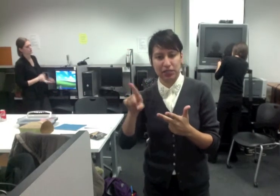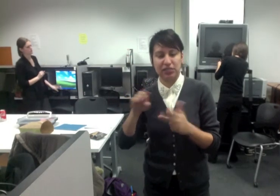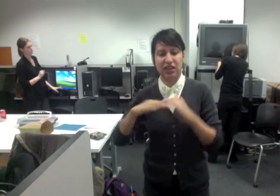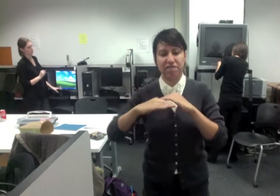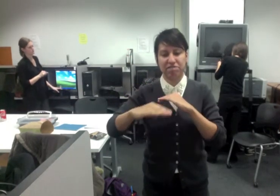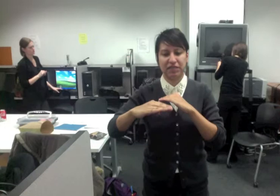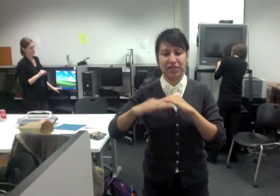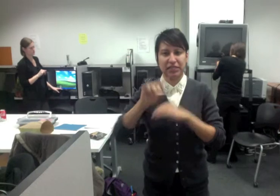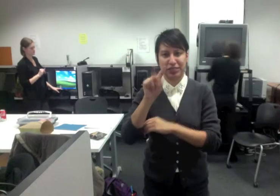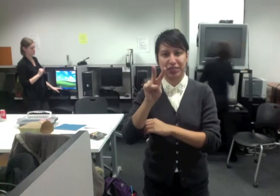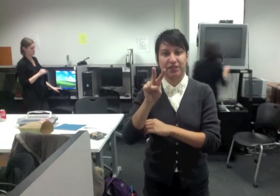Martin Luther King.